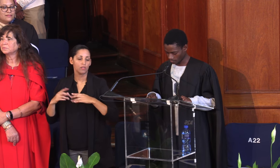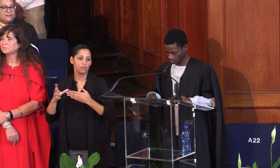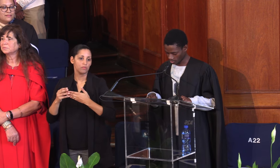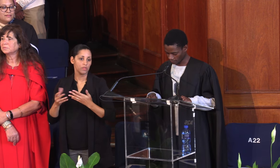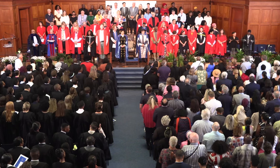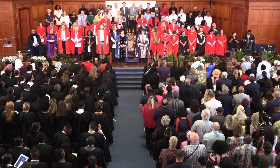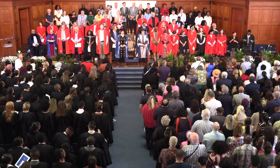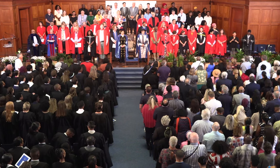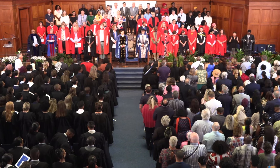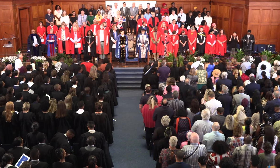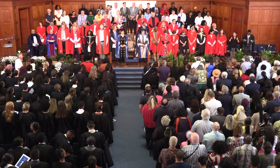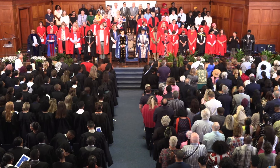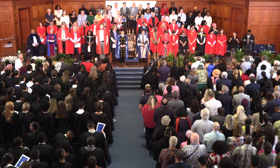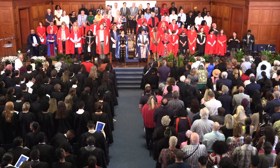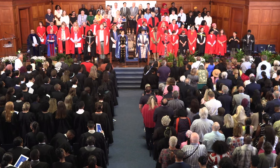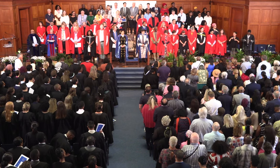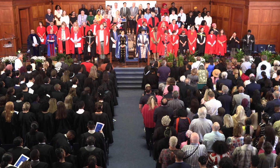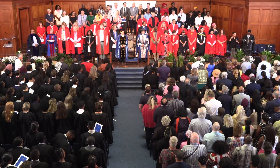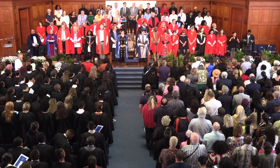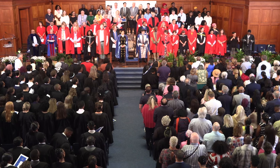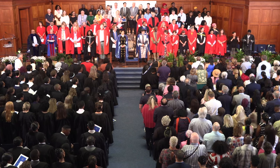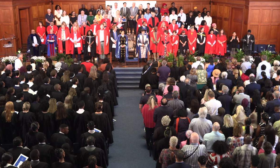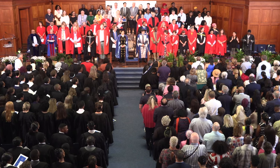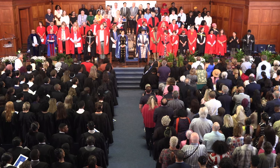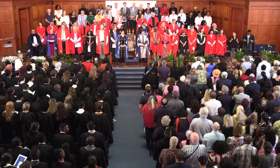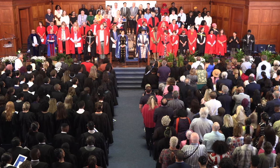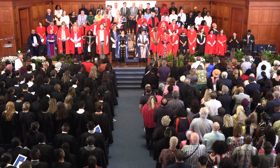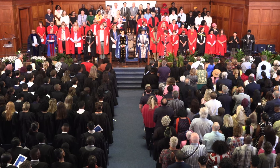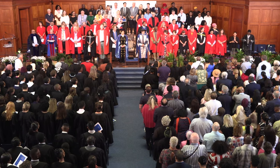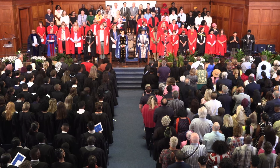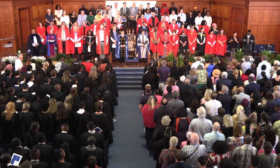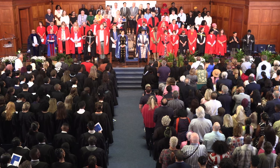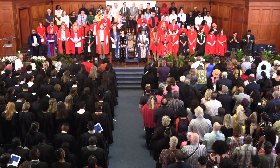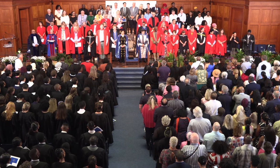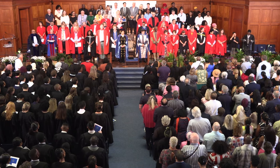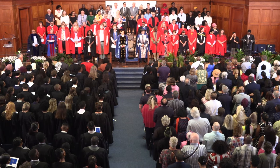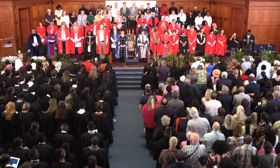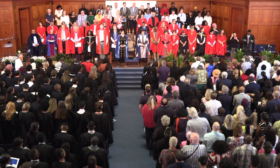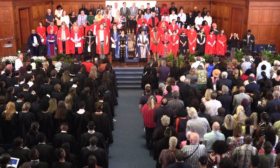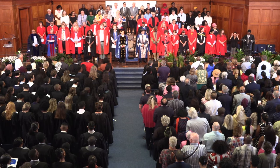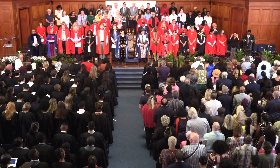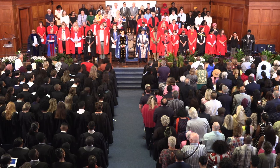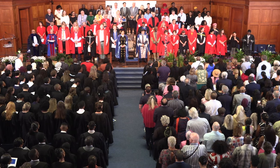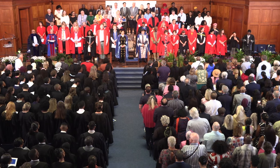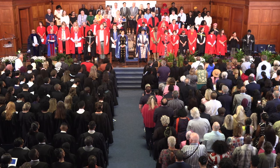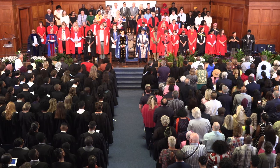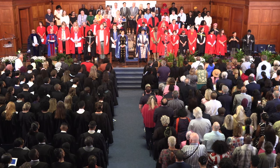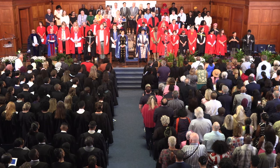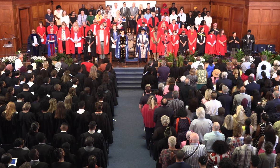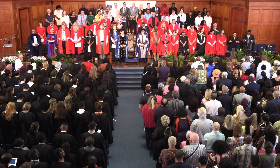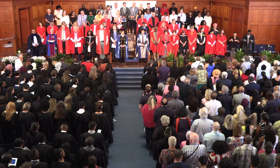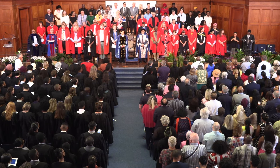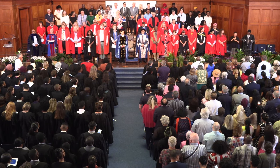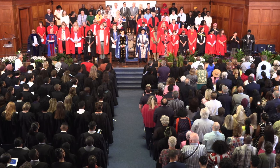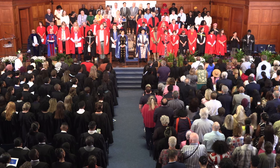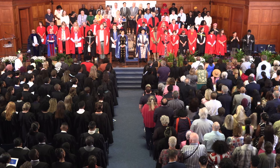Town, reaffirm our mission to nurture rational and creative thought and free inquiry, to strive for excellence